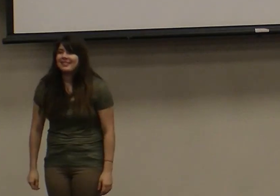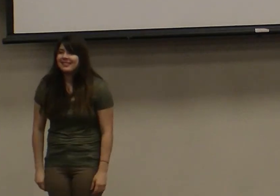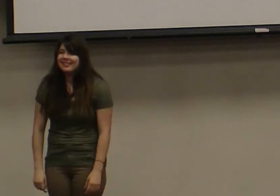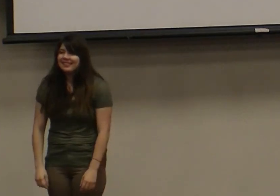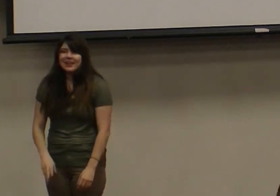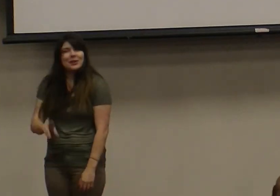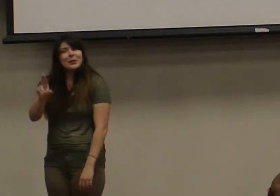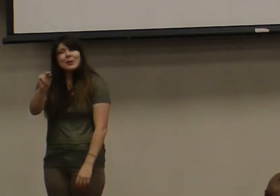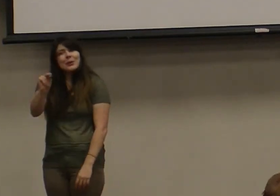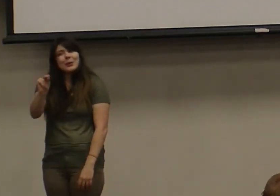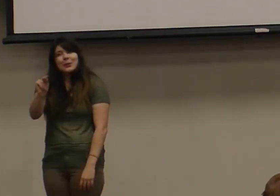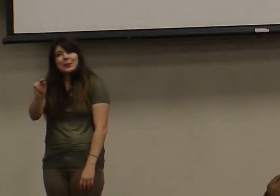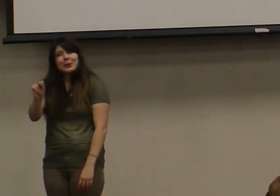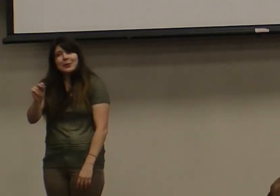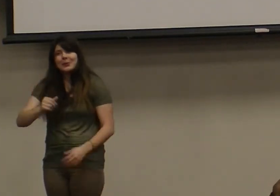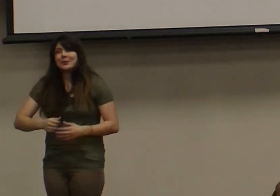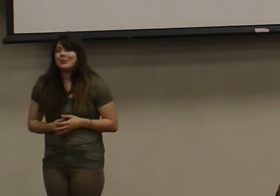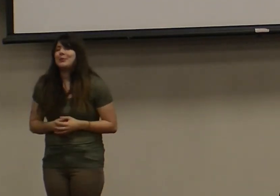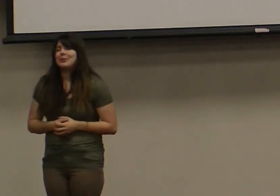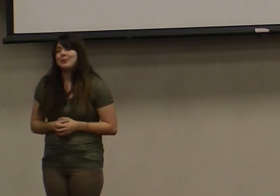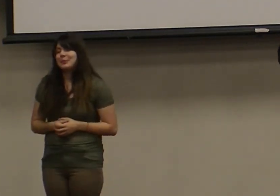Oh, no.